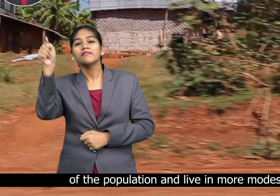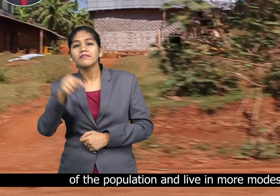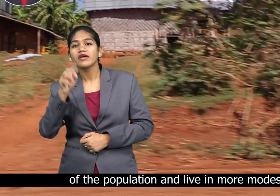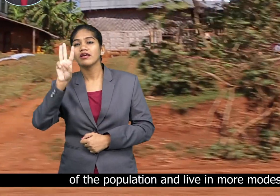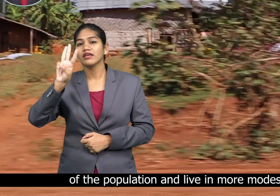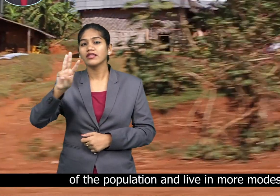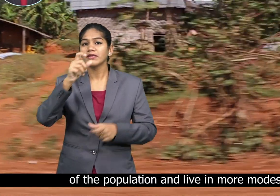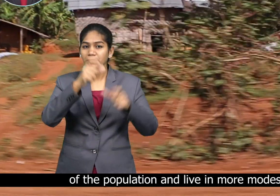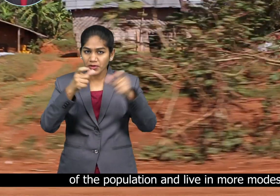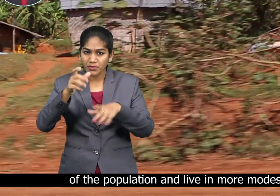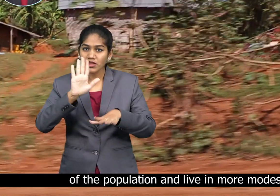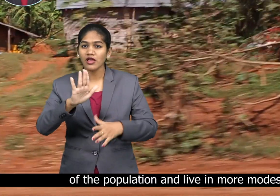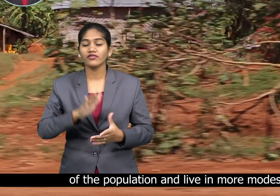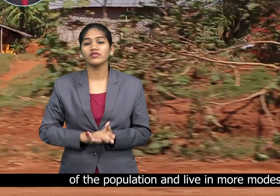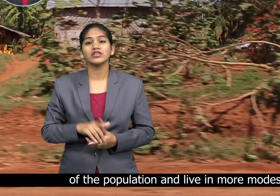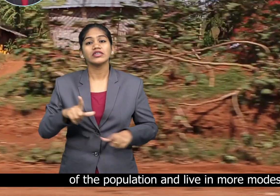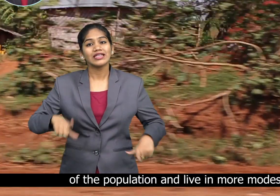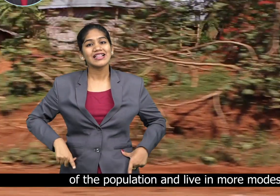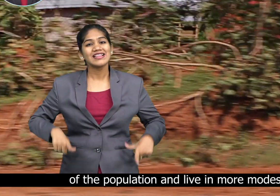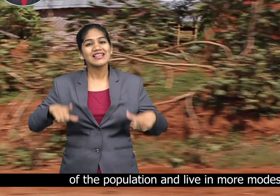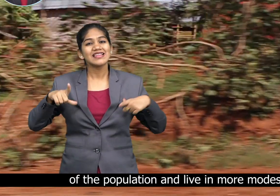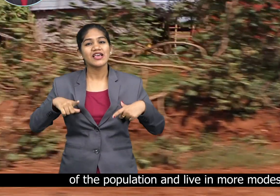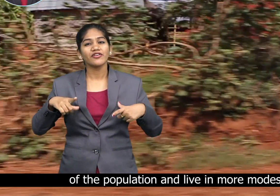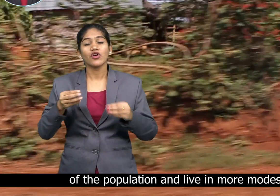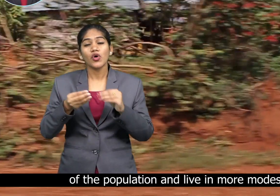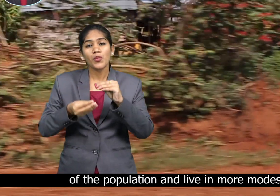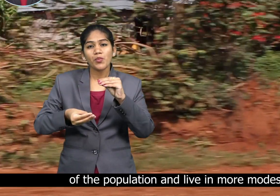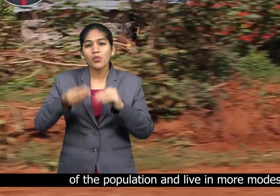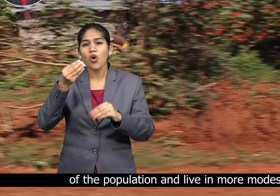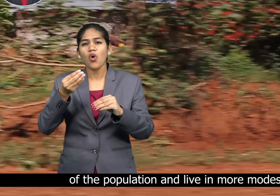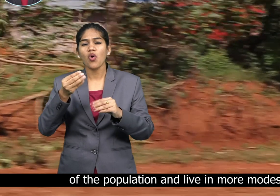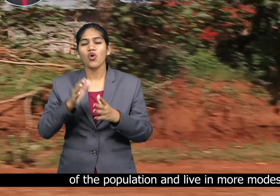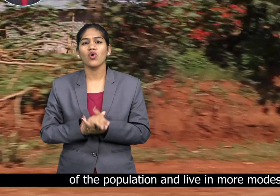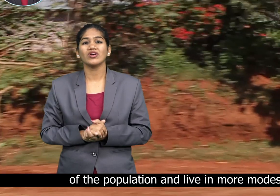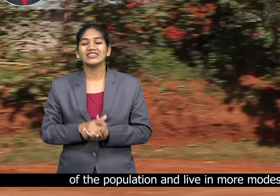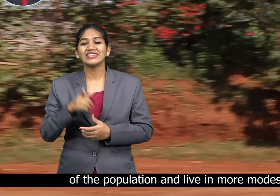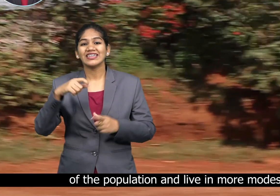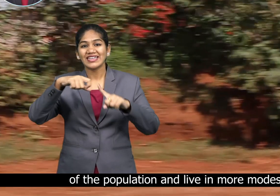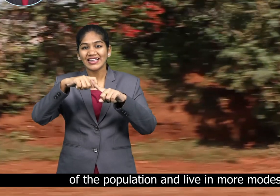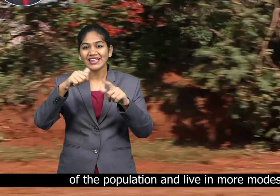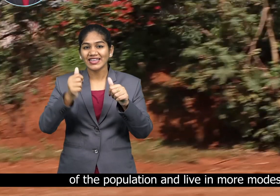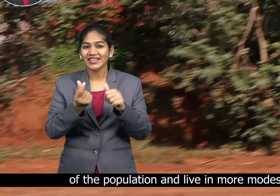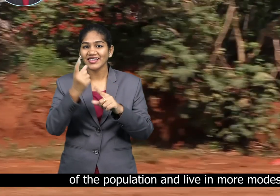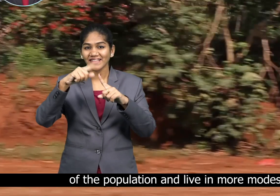population and live in more modest kacha houses.